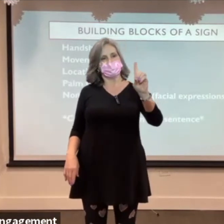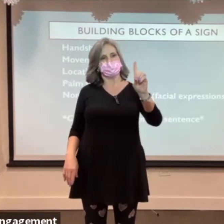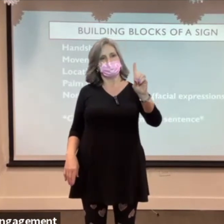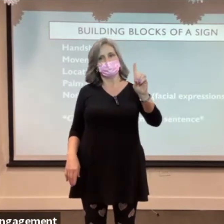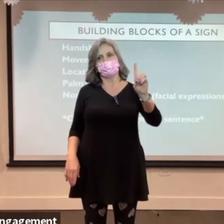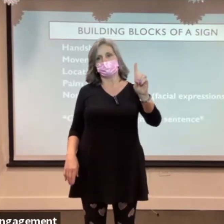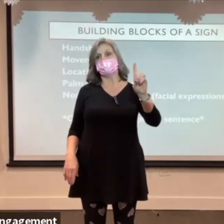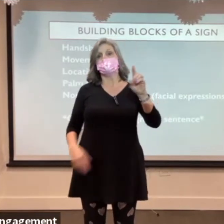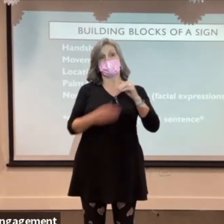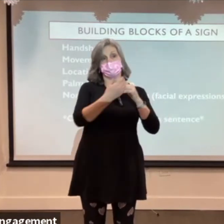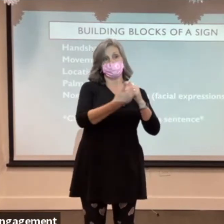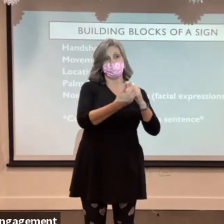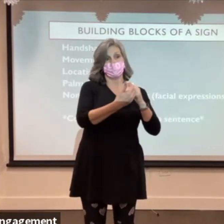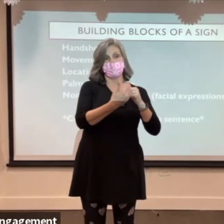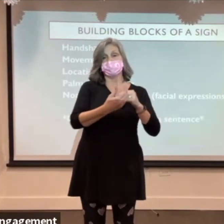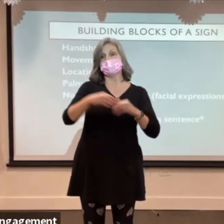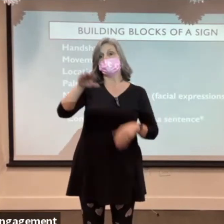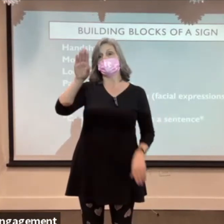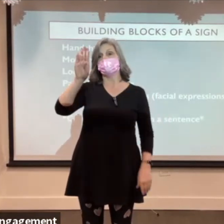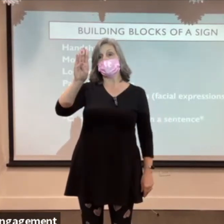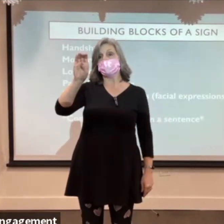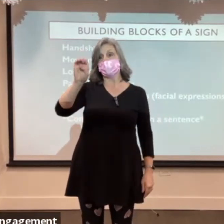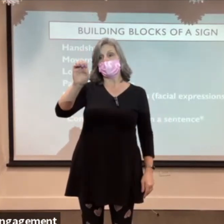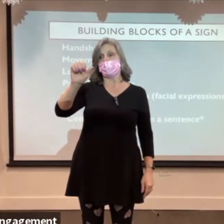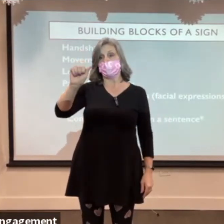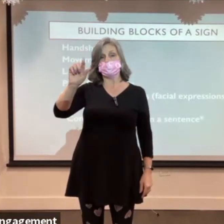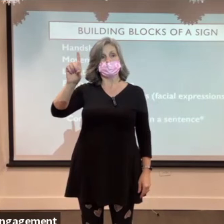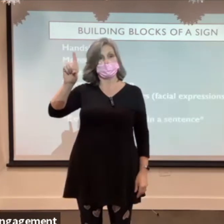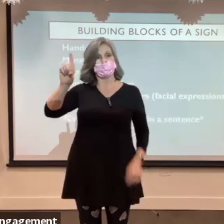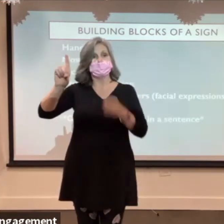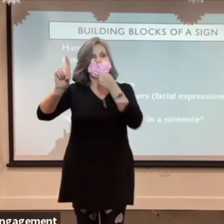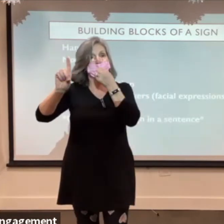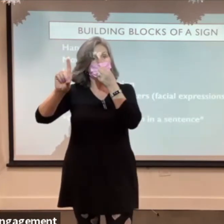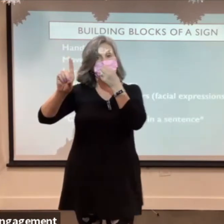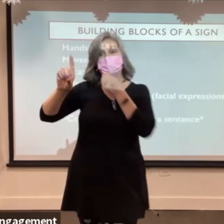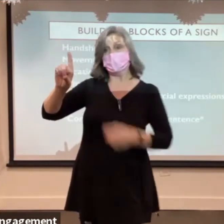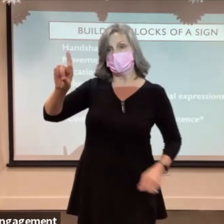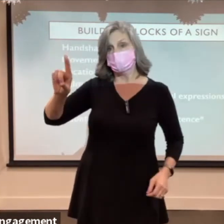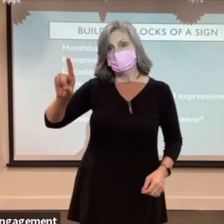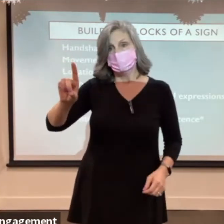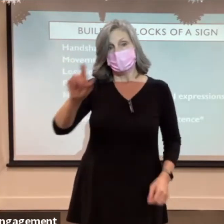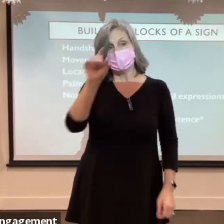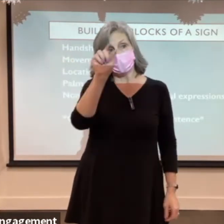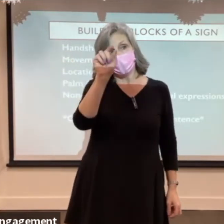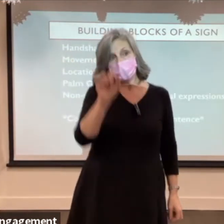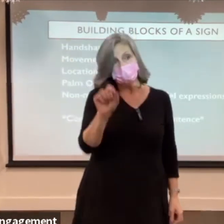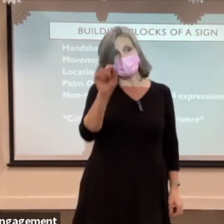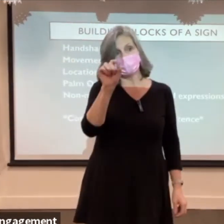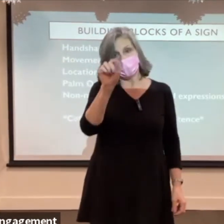B-R-E-A-D, that would be bread. If I spelled B-E-A-D, that would be bead. Right? You take one little letter